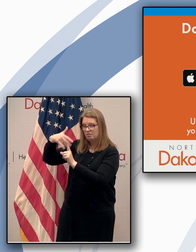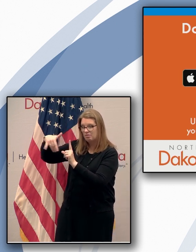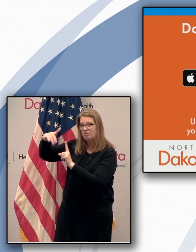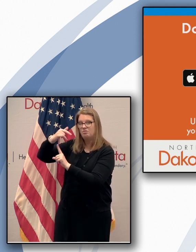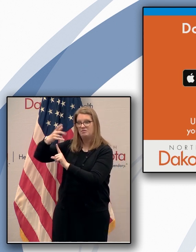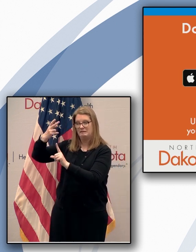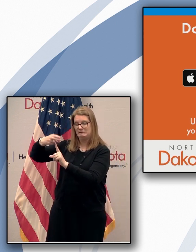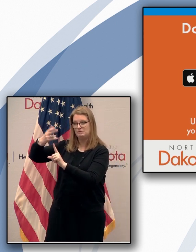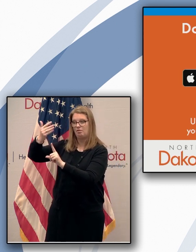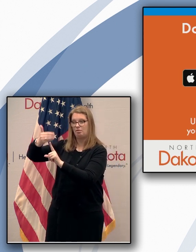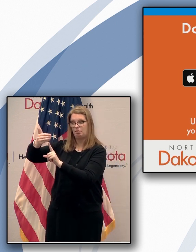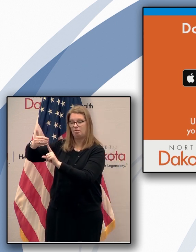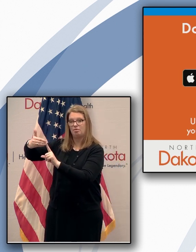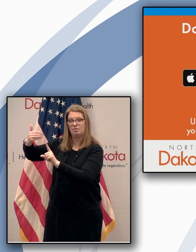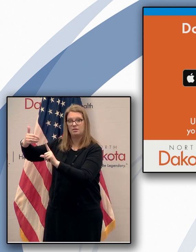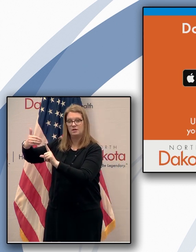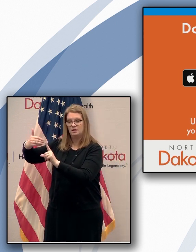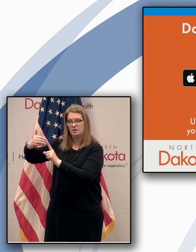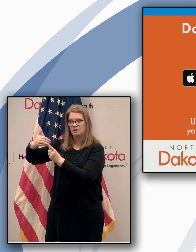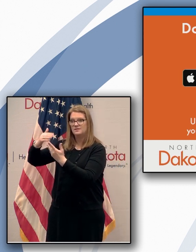up to a very large